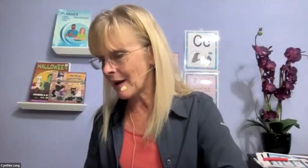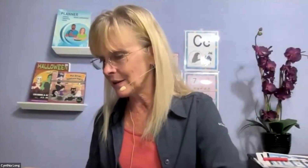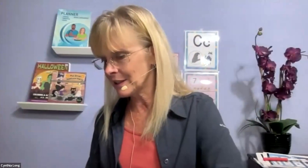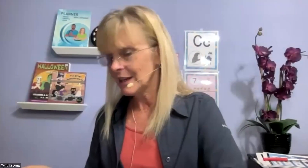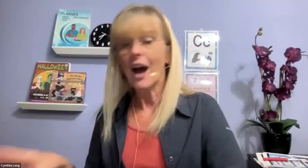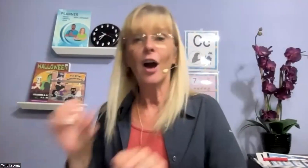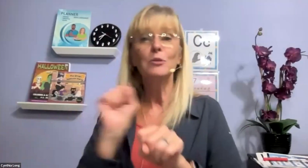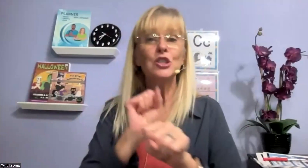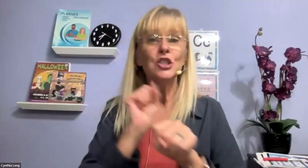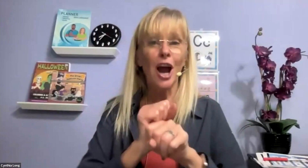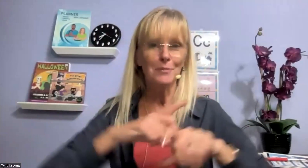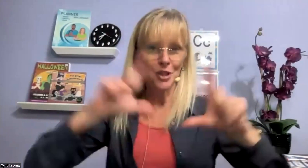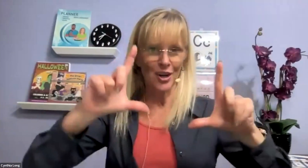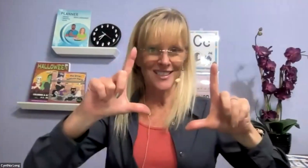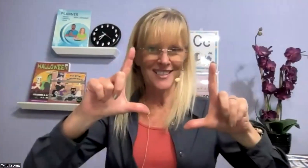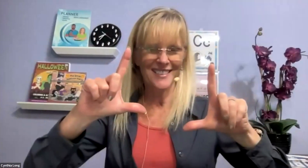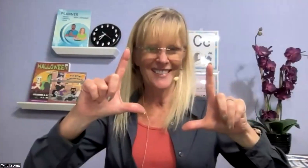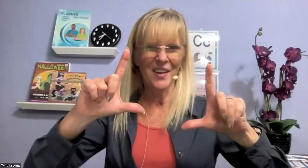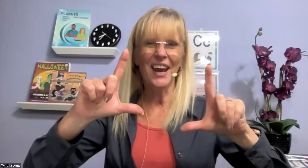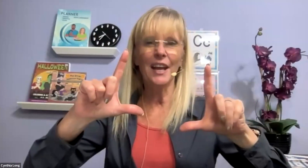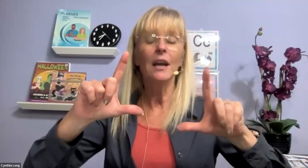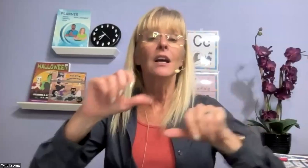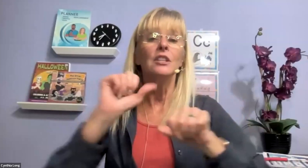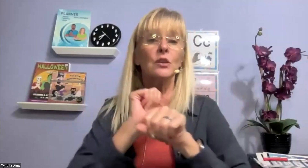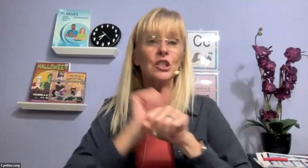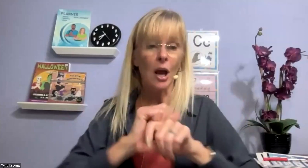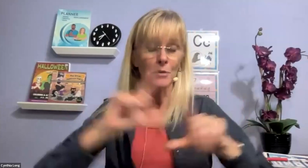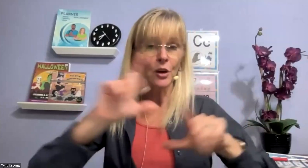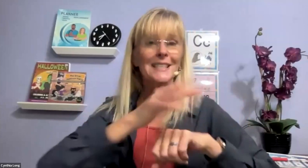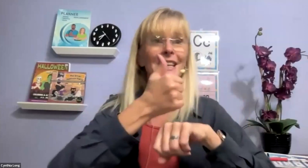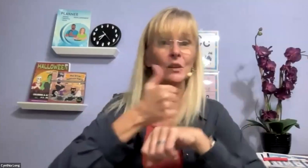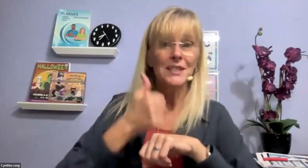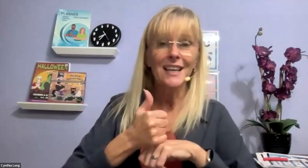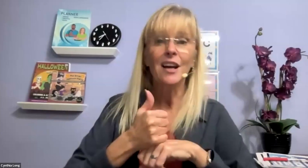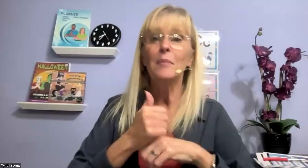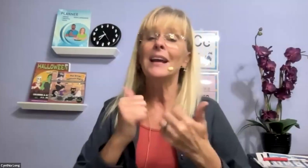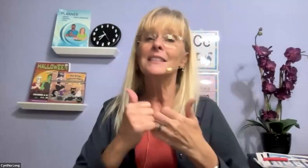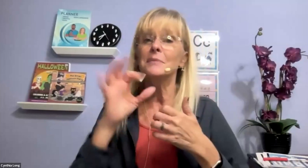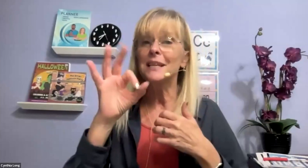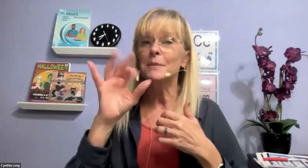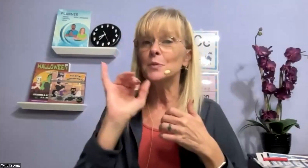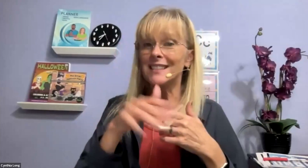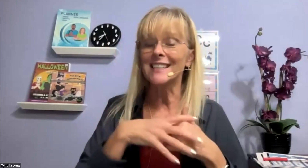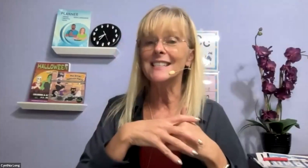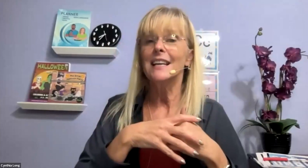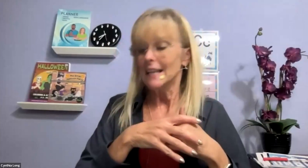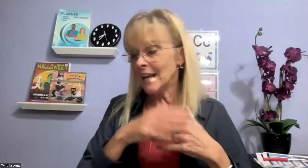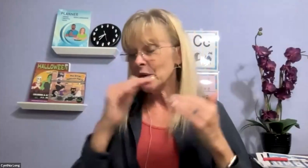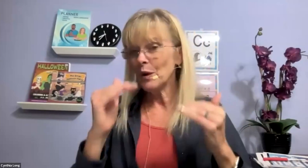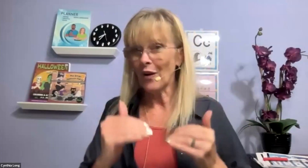about job charts. Okay, so the job charts, getting those set up, and some tips with this. And then we are